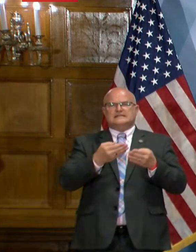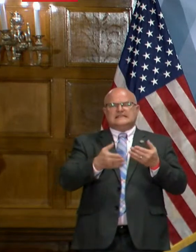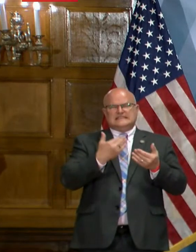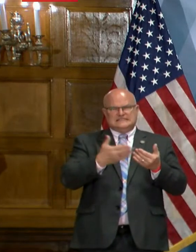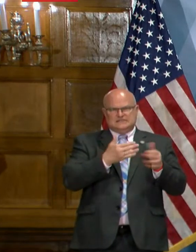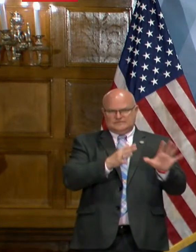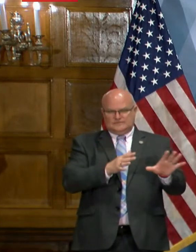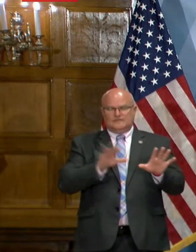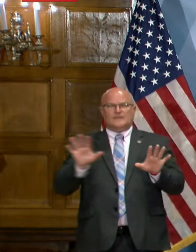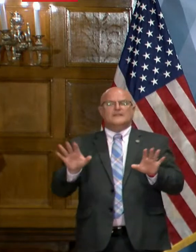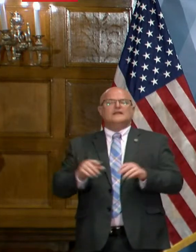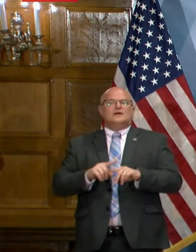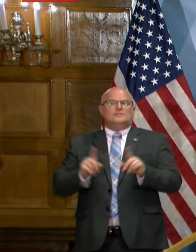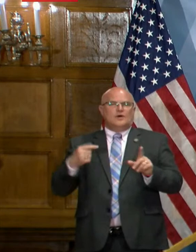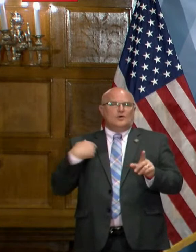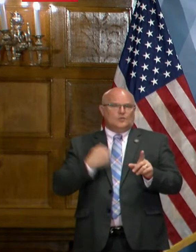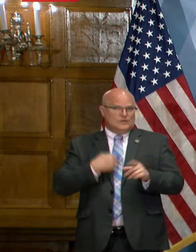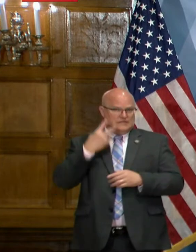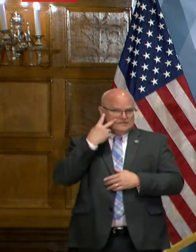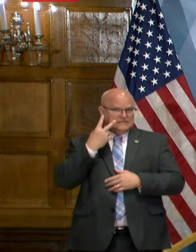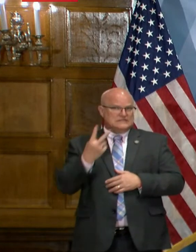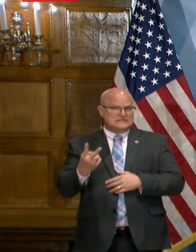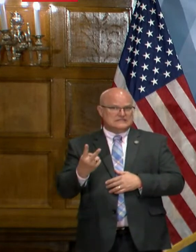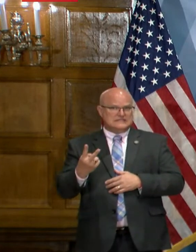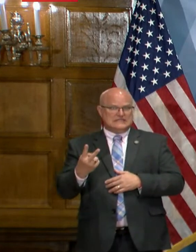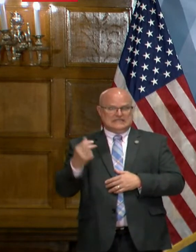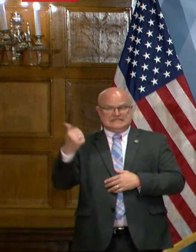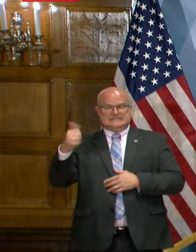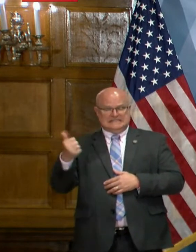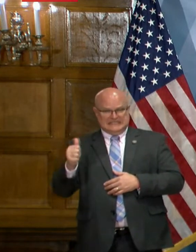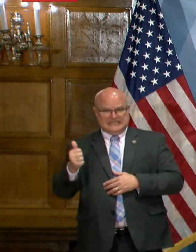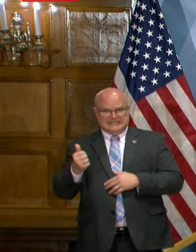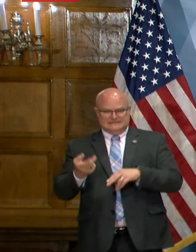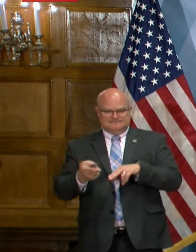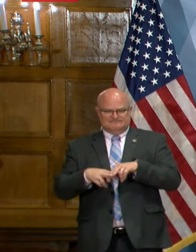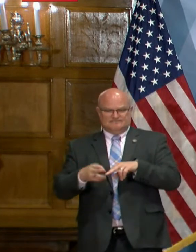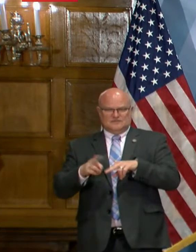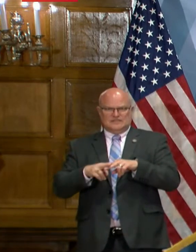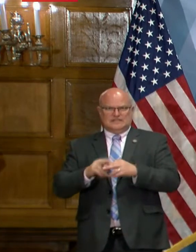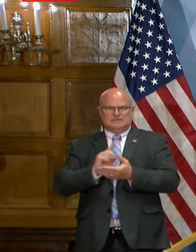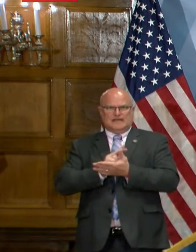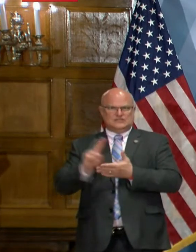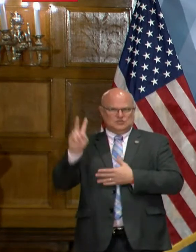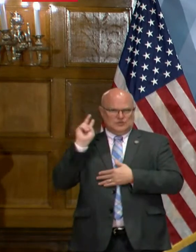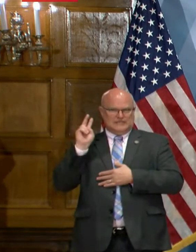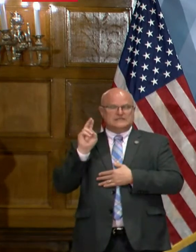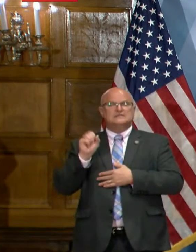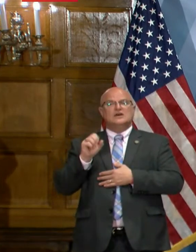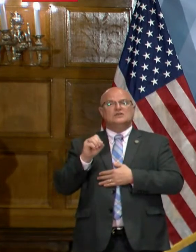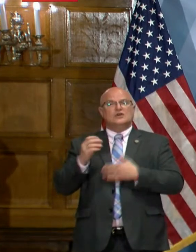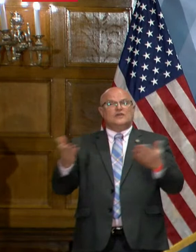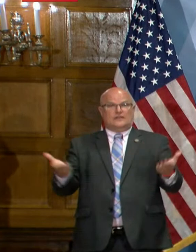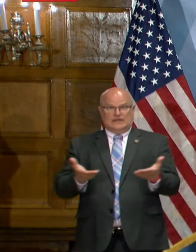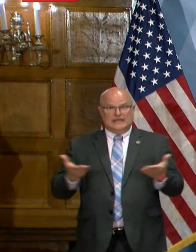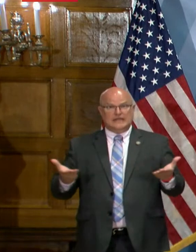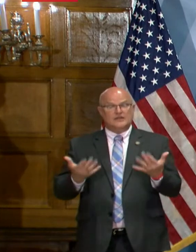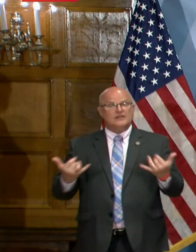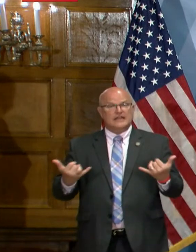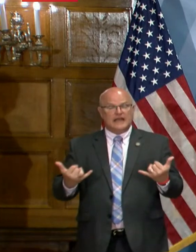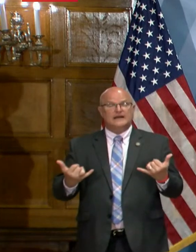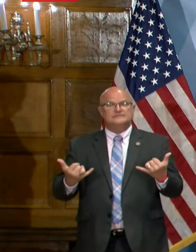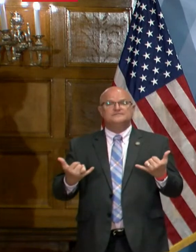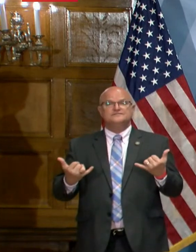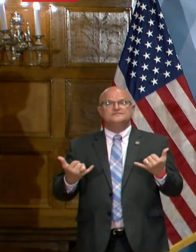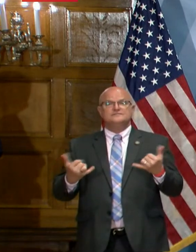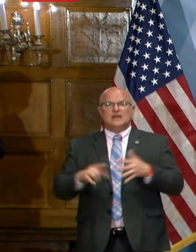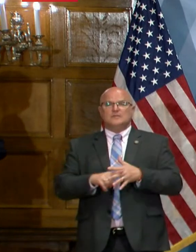transmissibility. We are seeing 10 of those, and again, increasing in the last 2 weeks. So they are here.